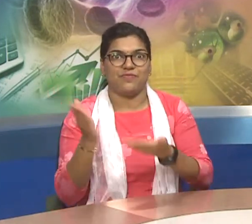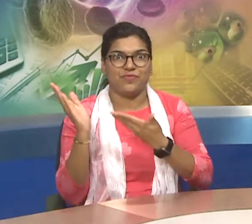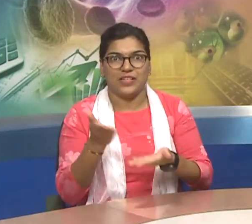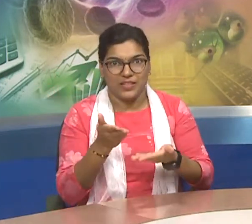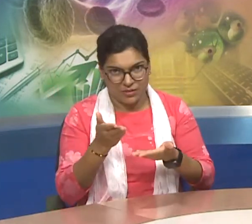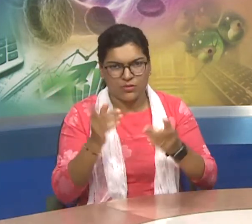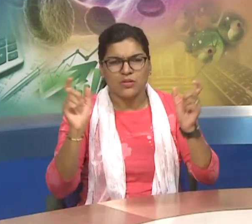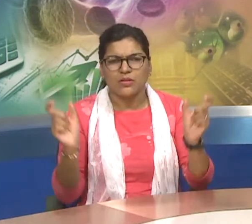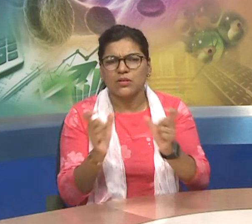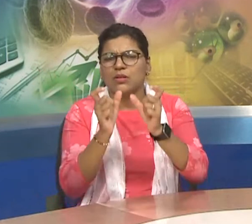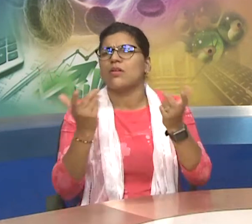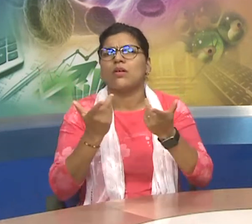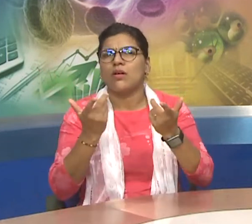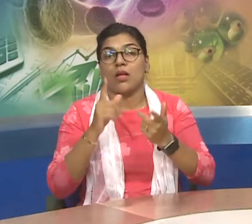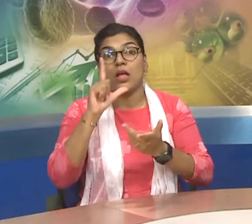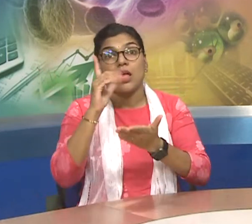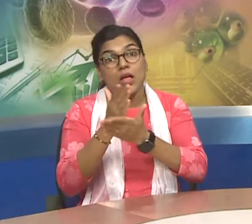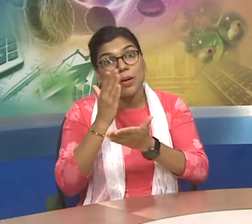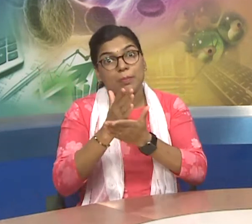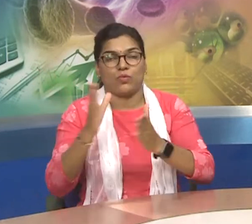Manual services.